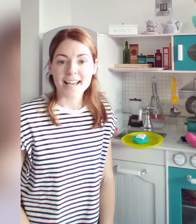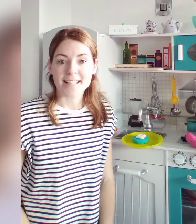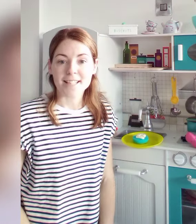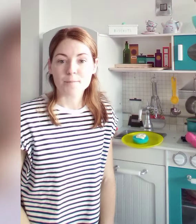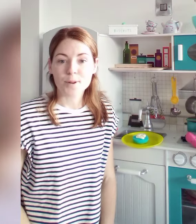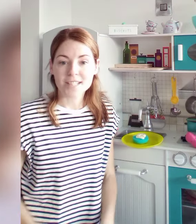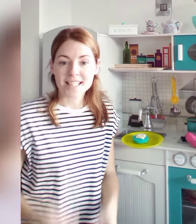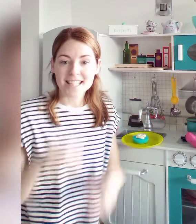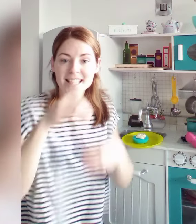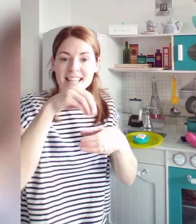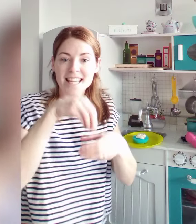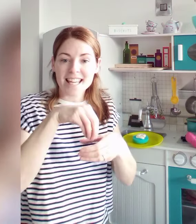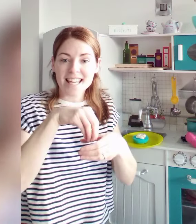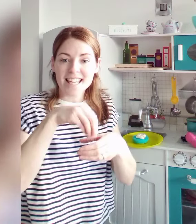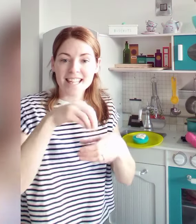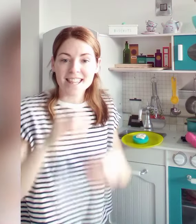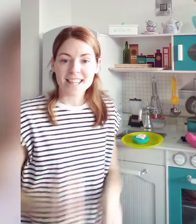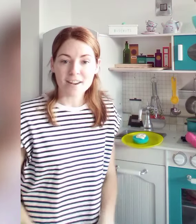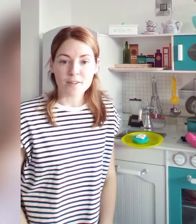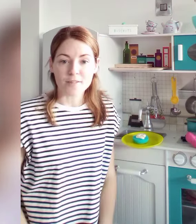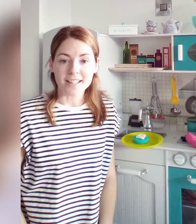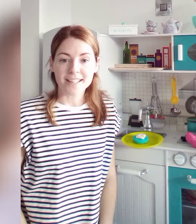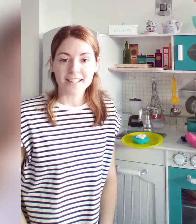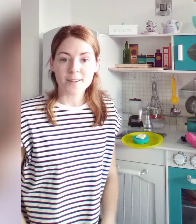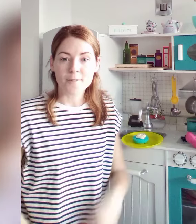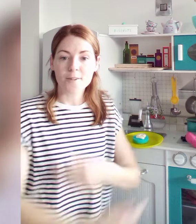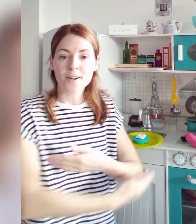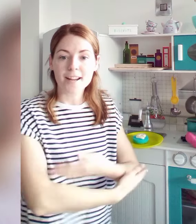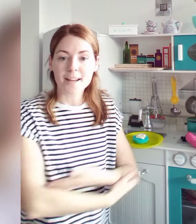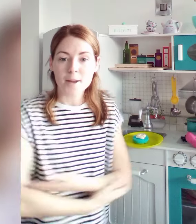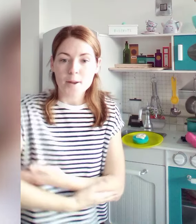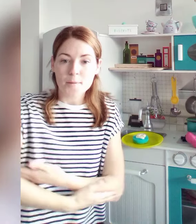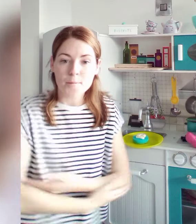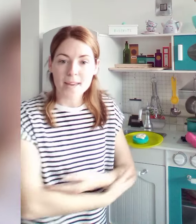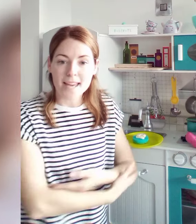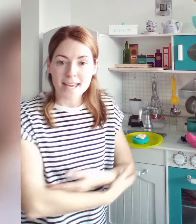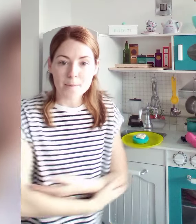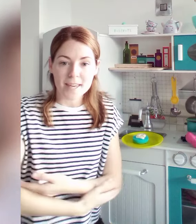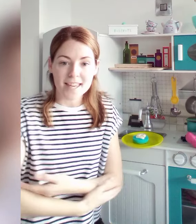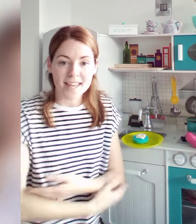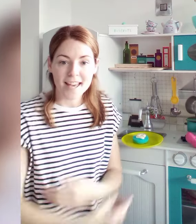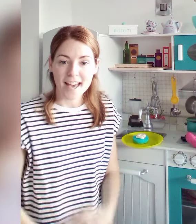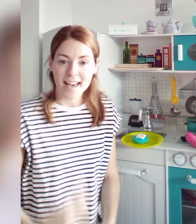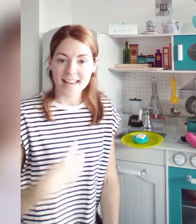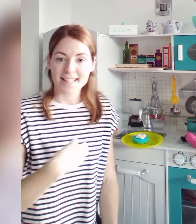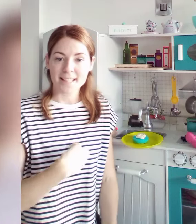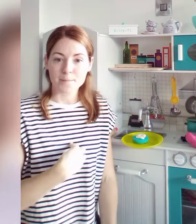And put it in the oven for baby and me.